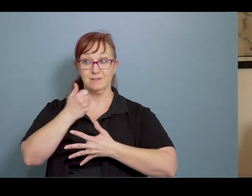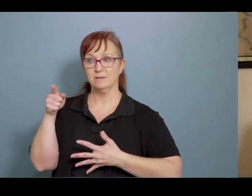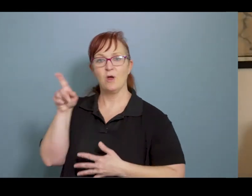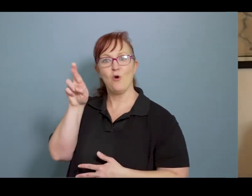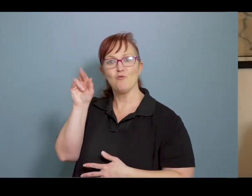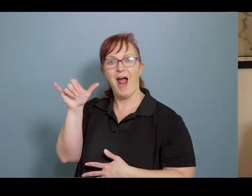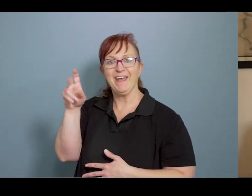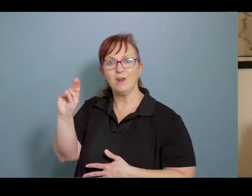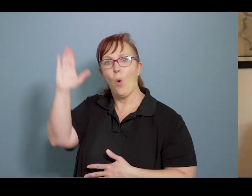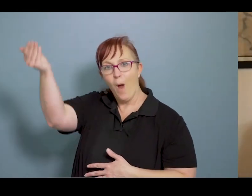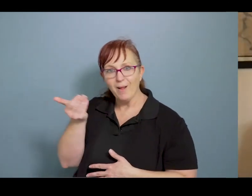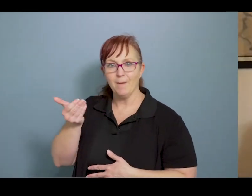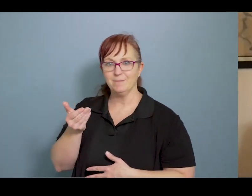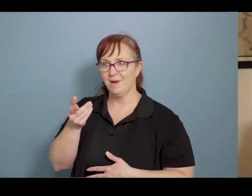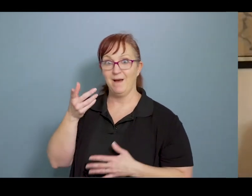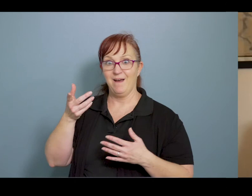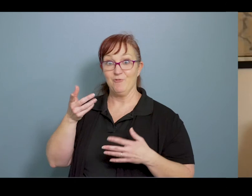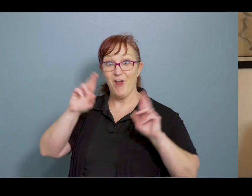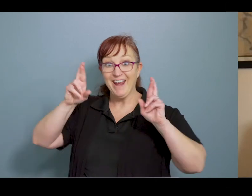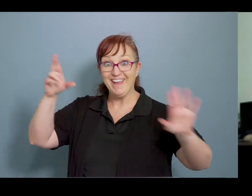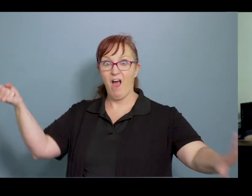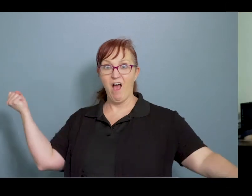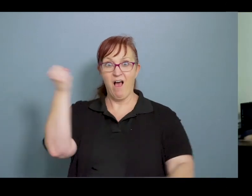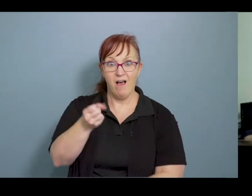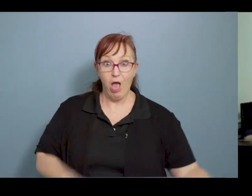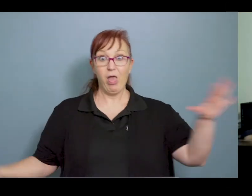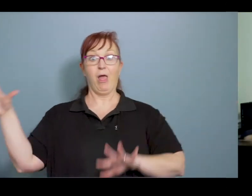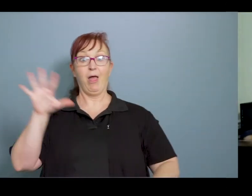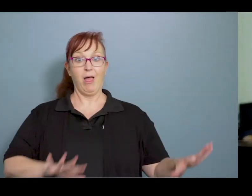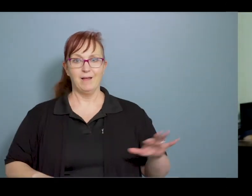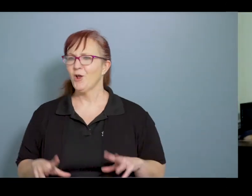Ryan, welcome, and we're going to throw you right in the middle of it. Here you go. No, thank you.